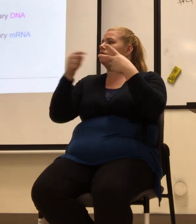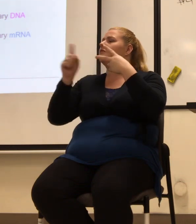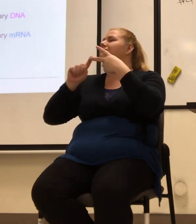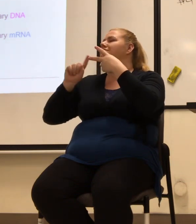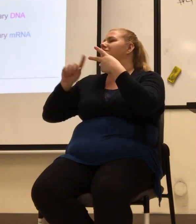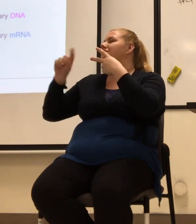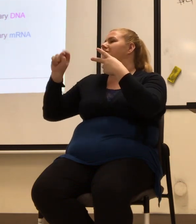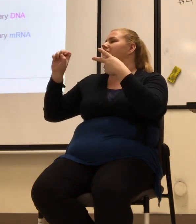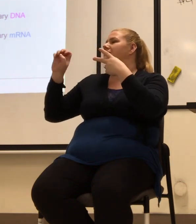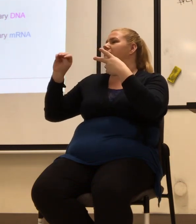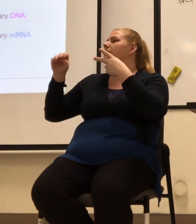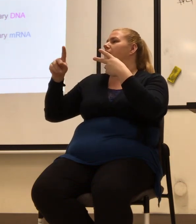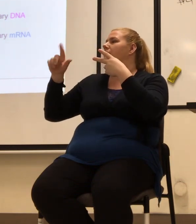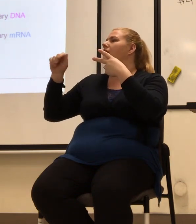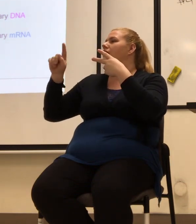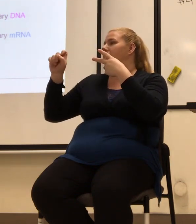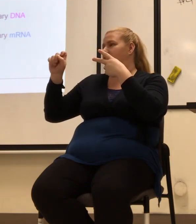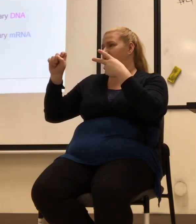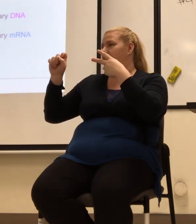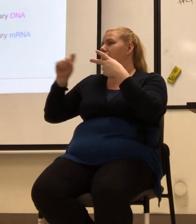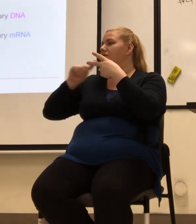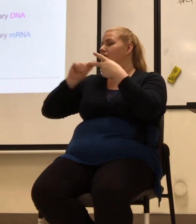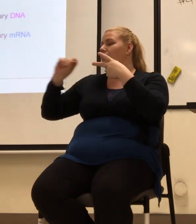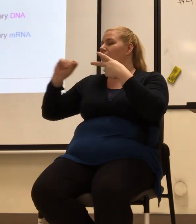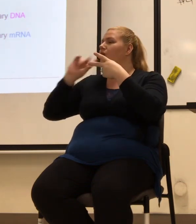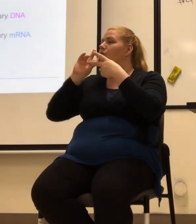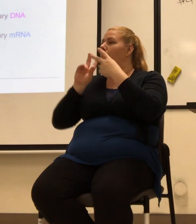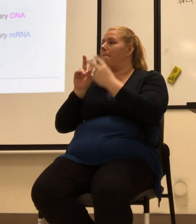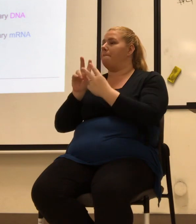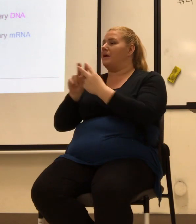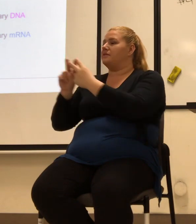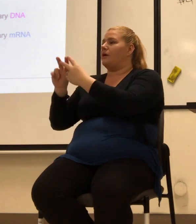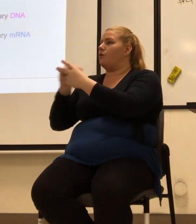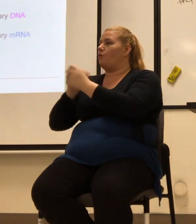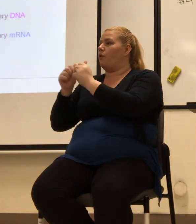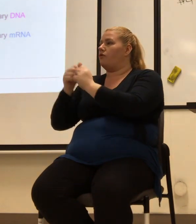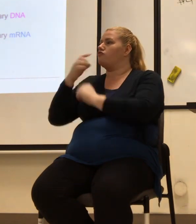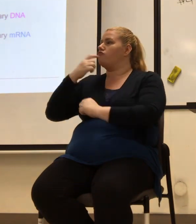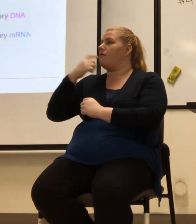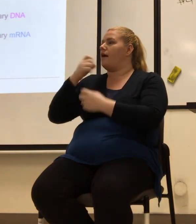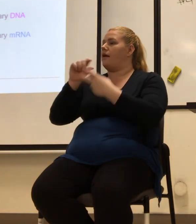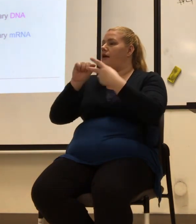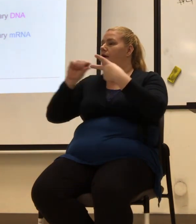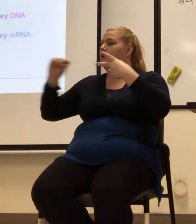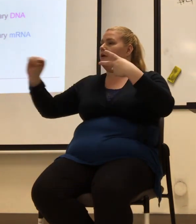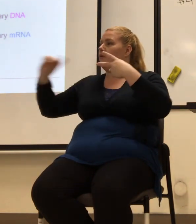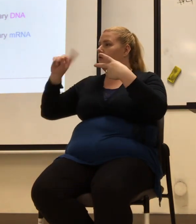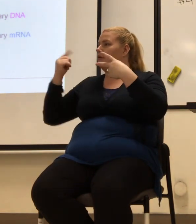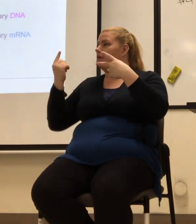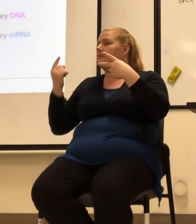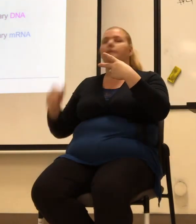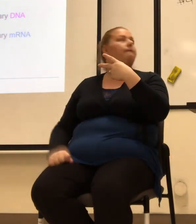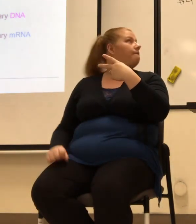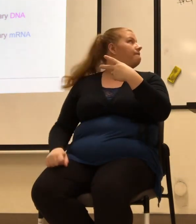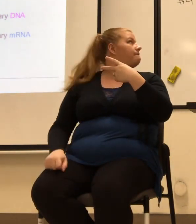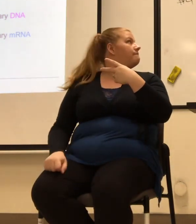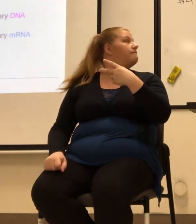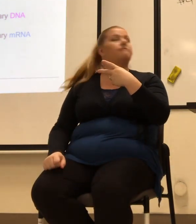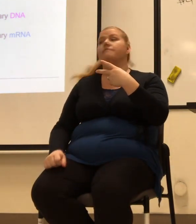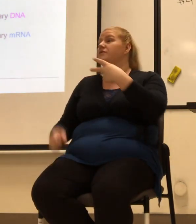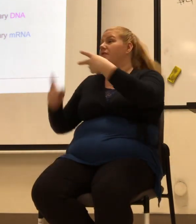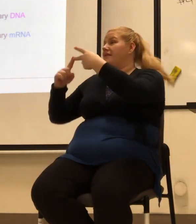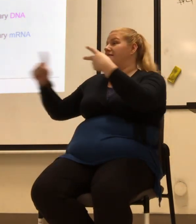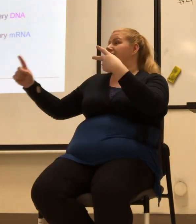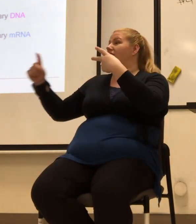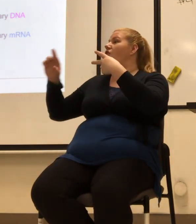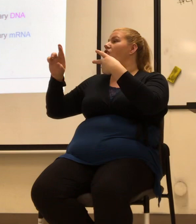Yeah, the template strand. So let's just base pair with this red strand. I'll use the blue. So, but now it's RNA.